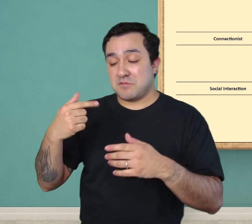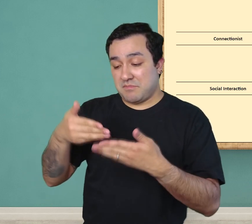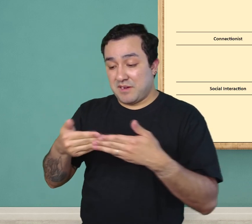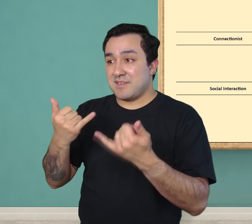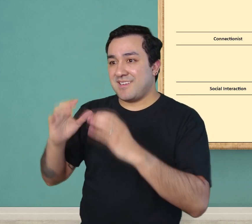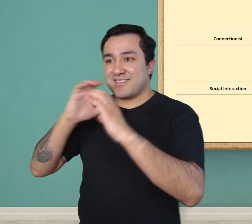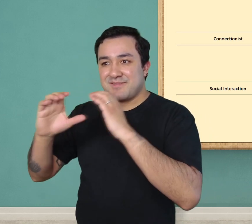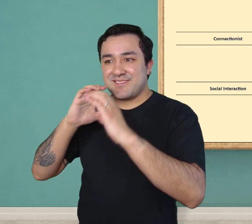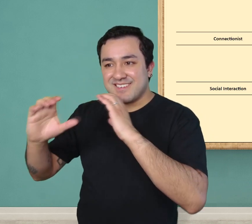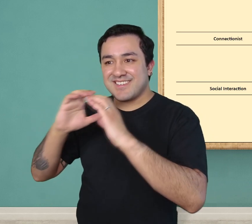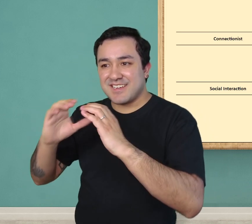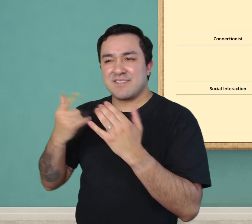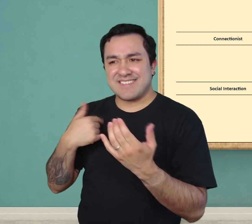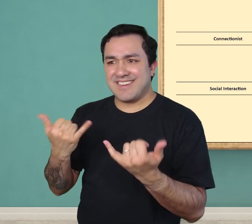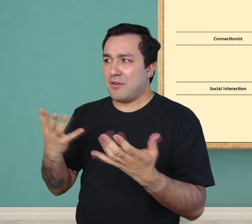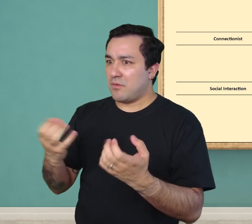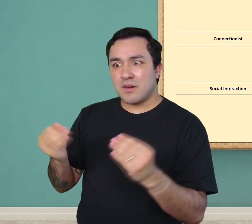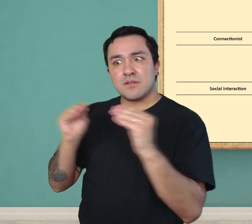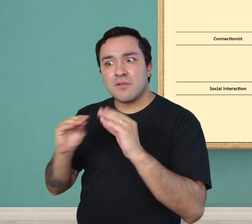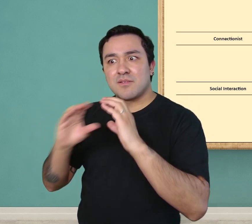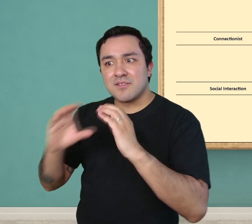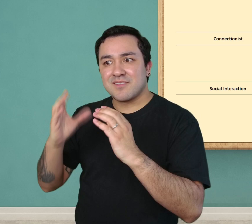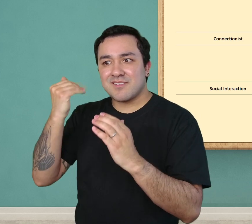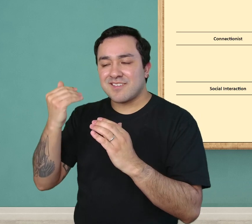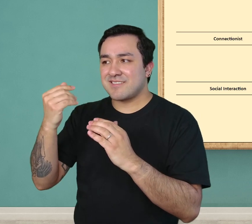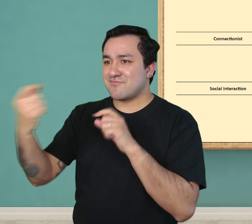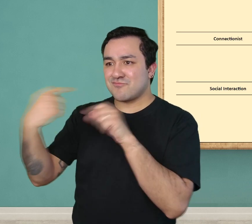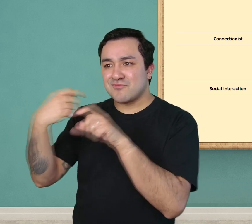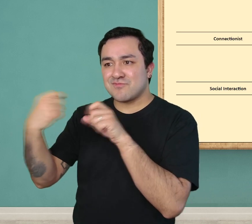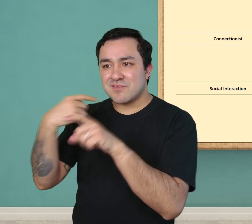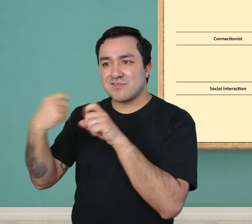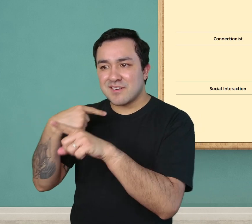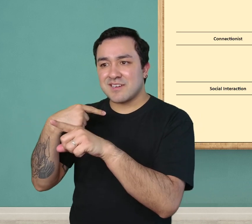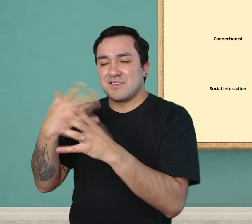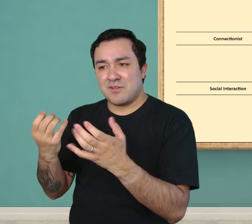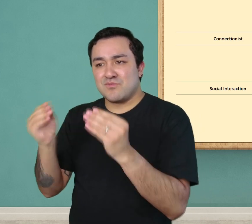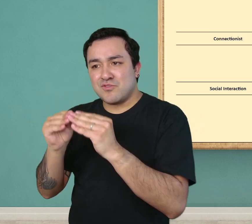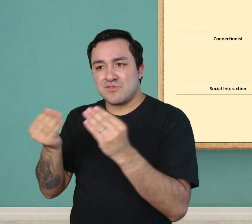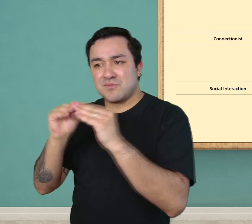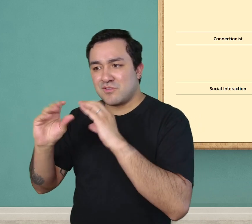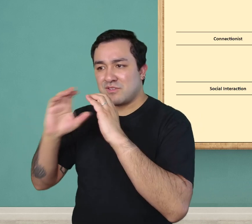interactions feed their desire to communicate, thus increasing their level of exposure.